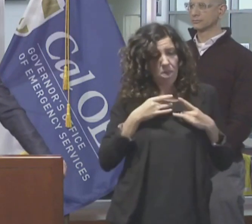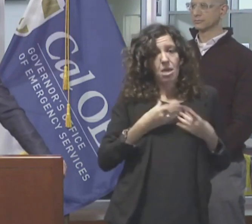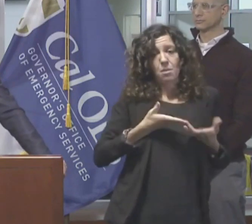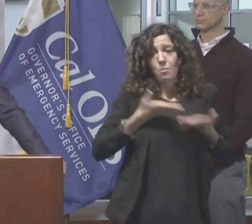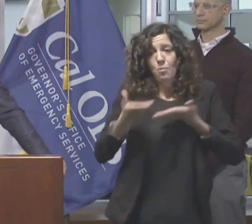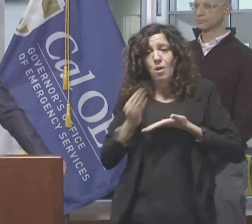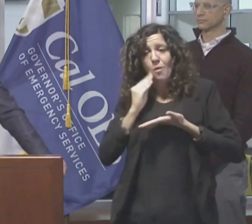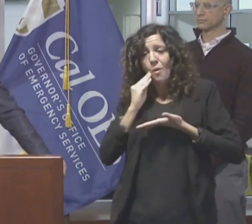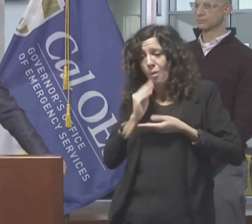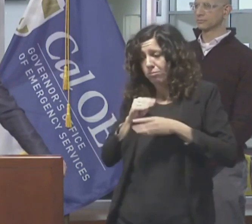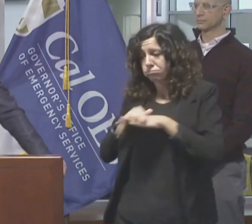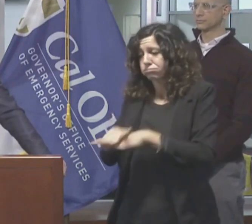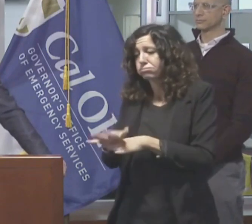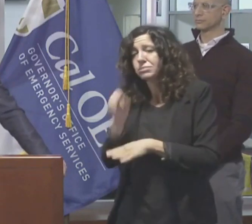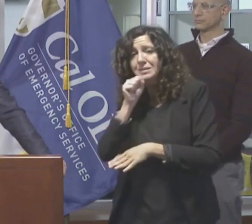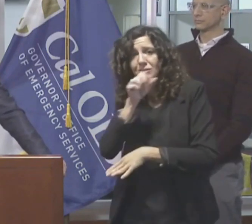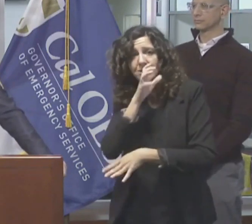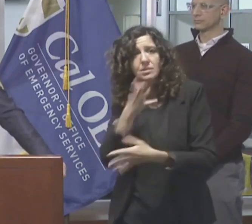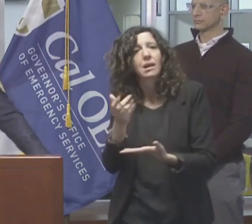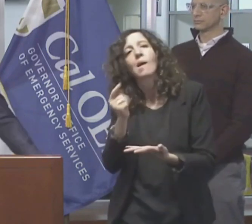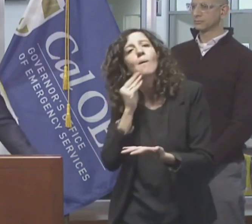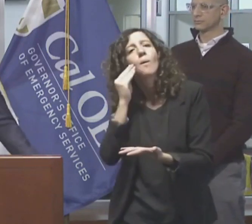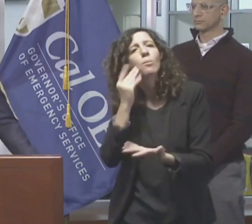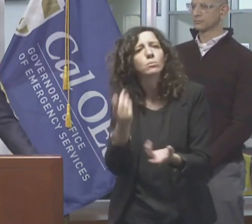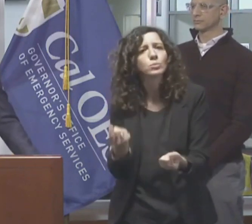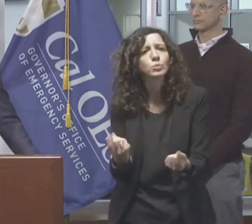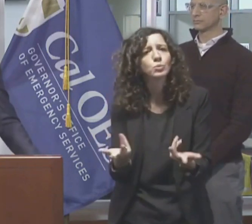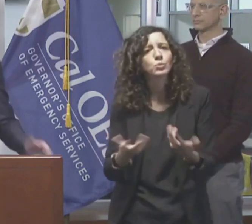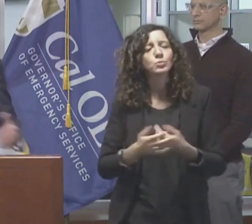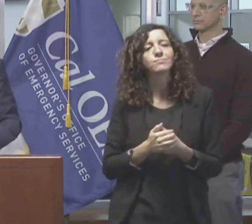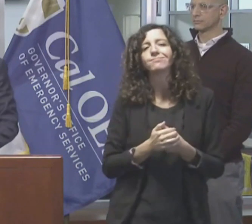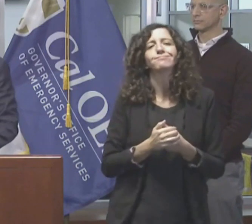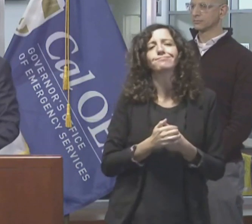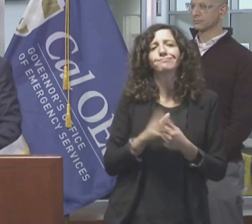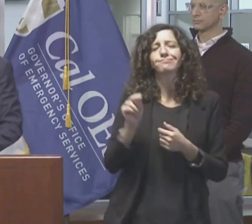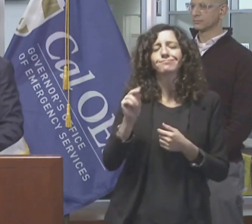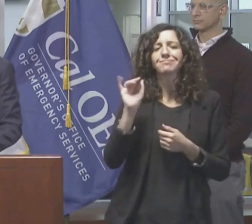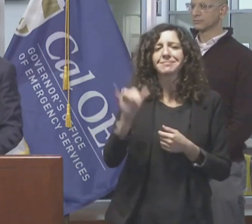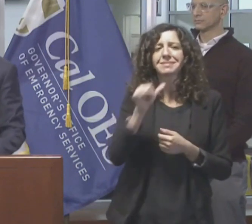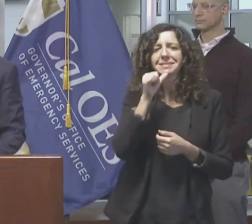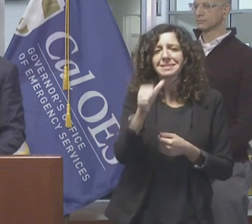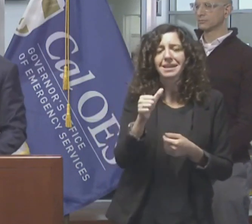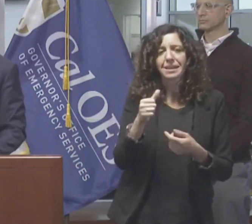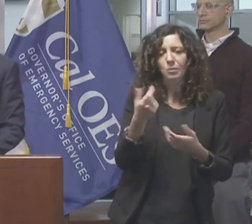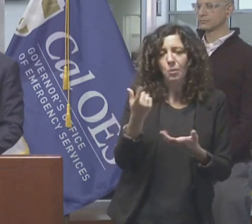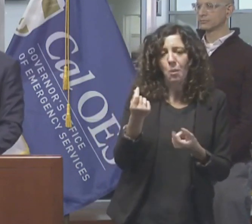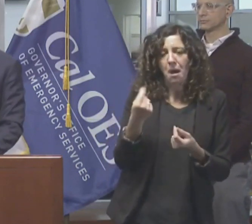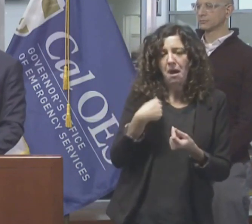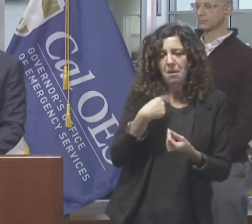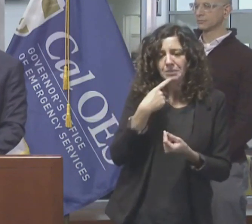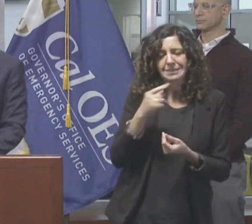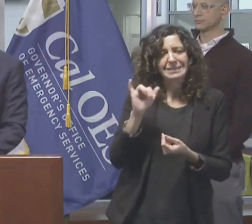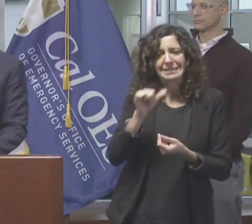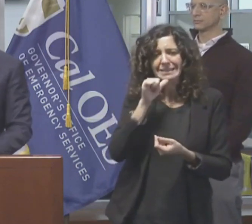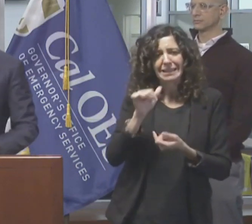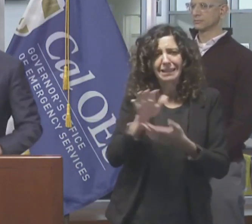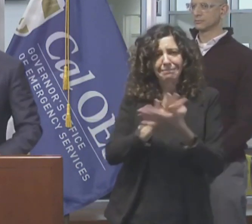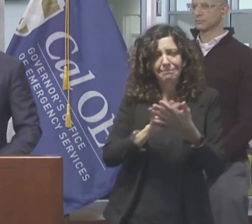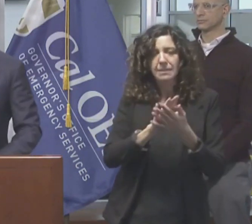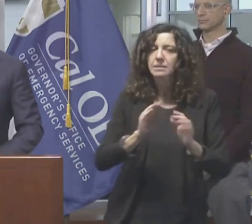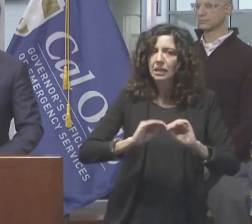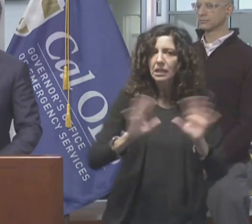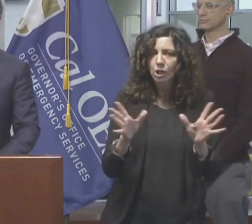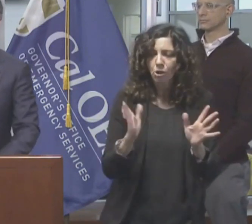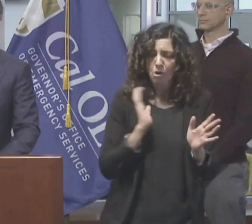We have, as you know, you've been there and written about some of these, I hope, and read our guidelines that were very prescriptive as